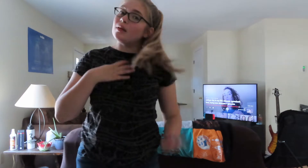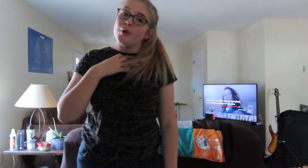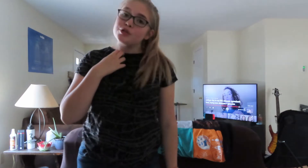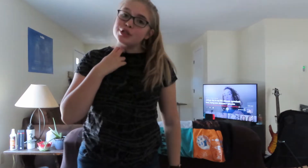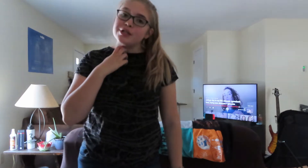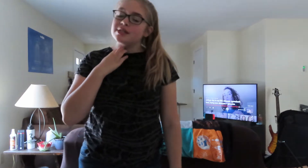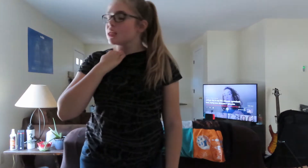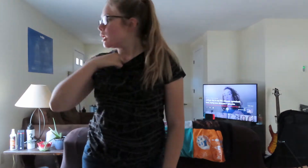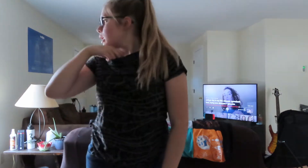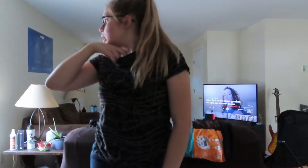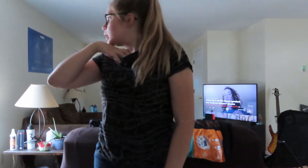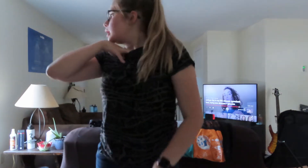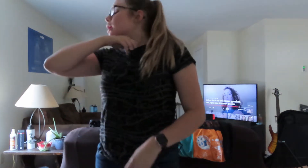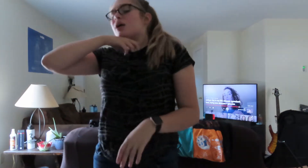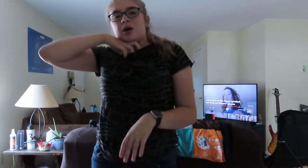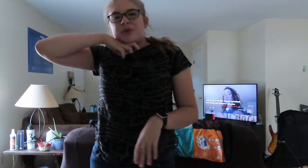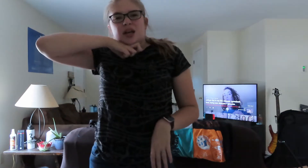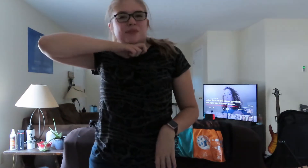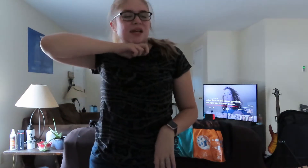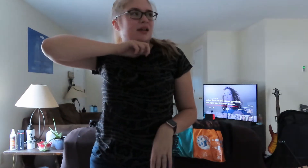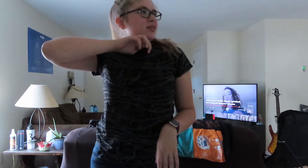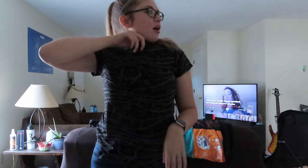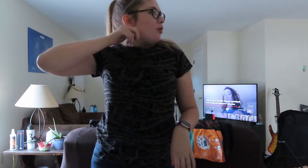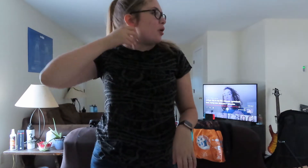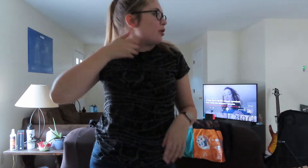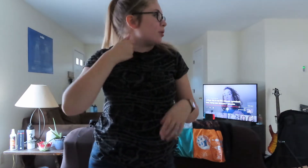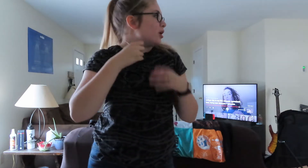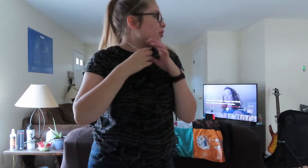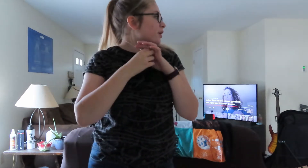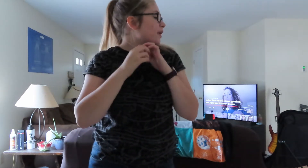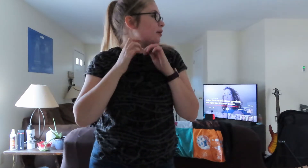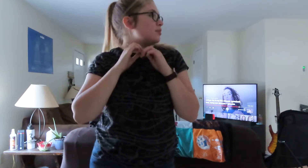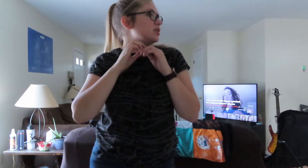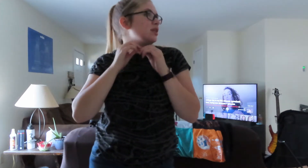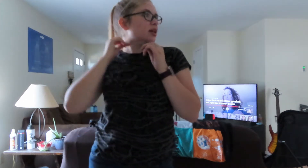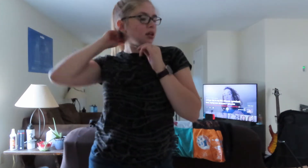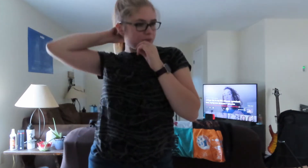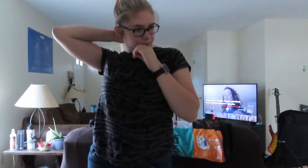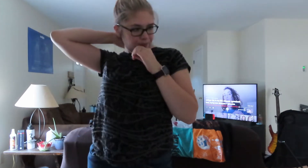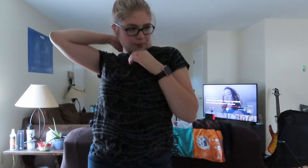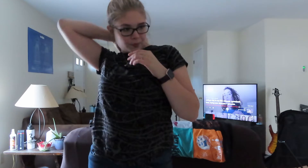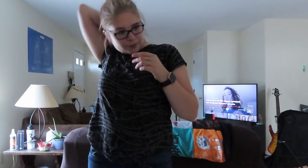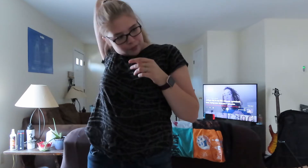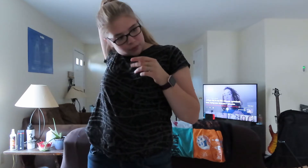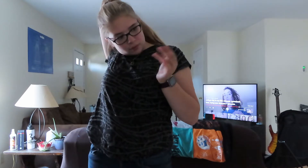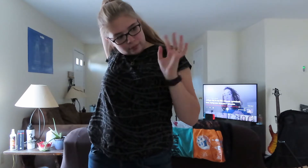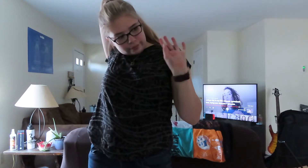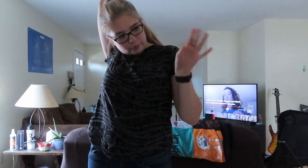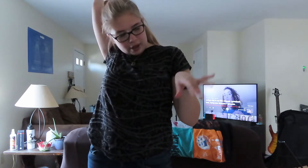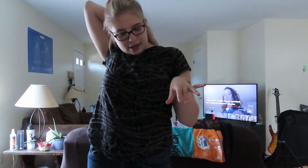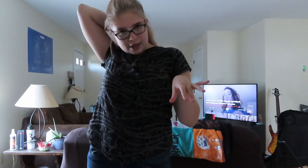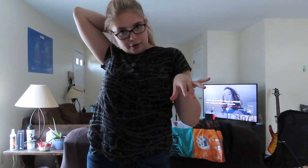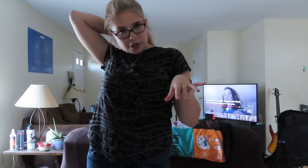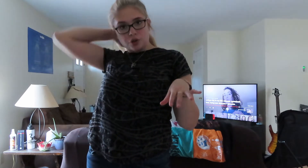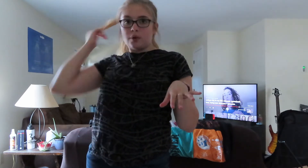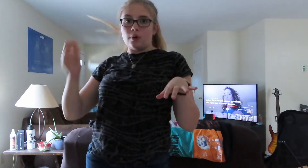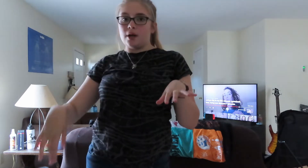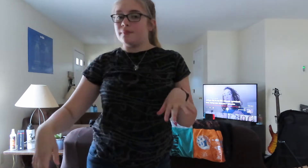sell posters company comes in so i'm gonna look at them see what kind of decoration we want